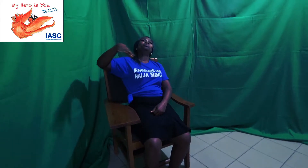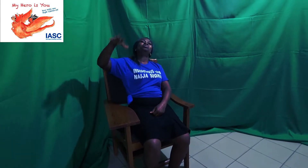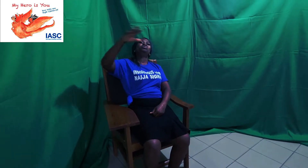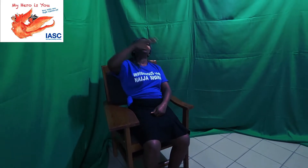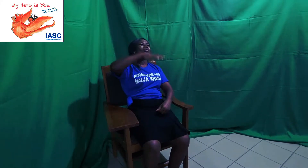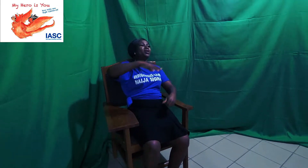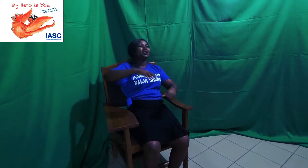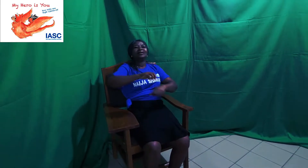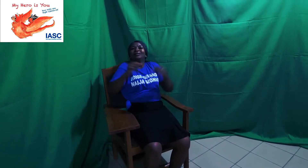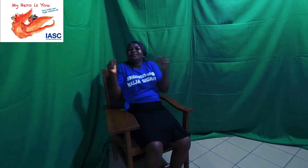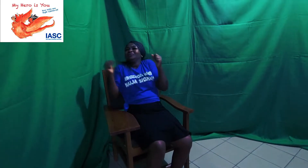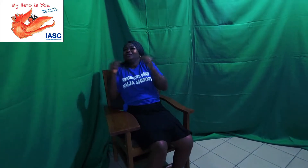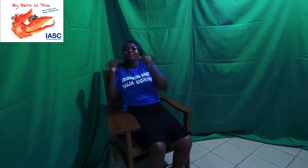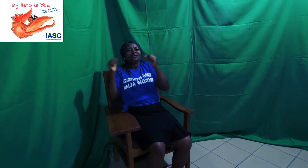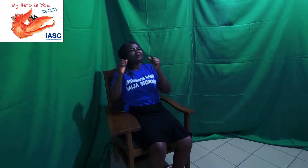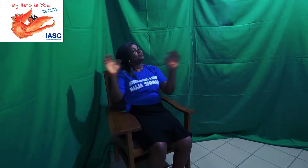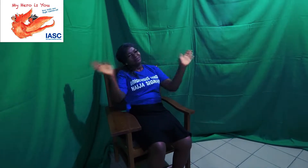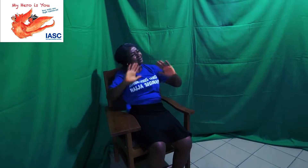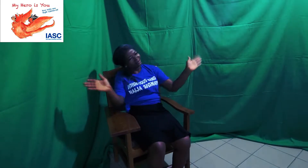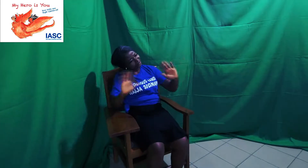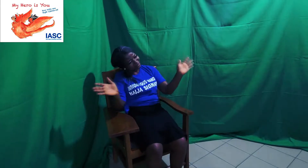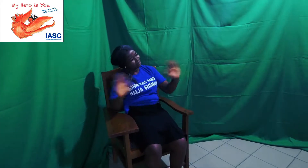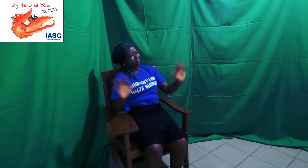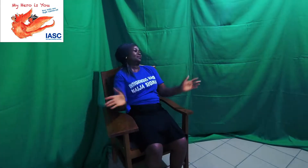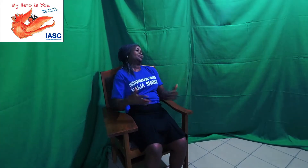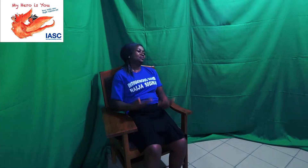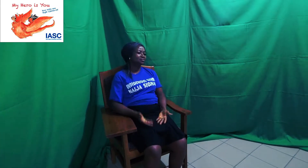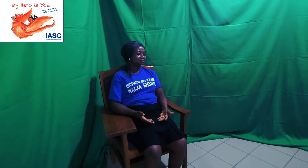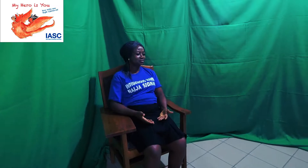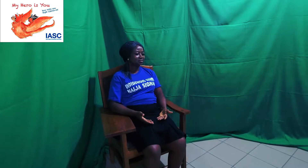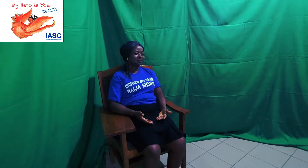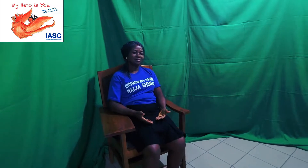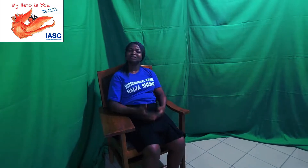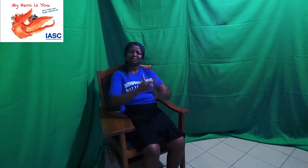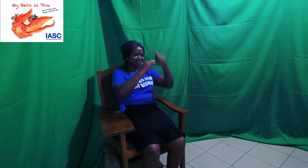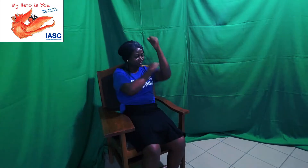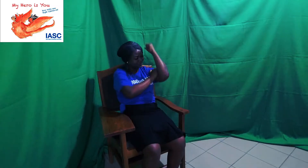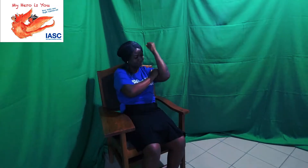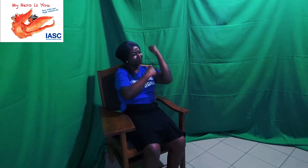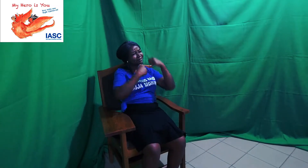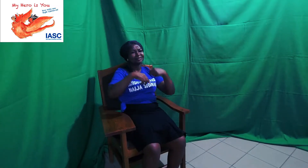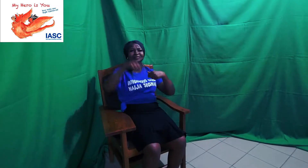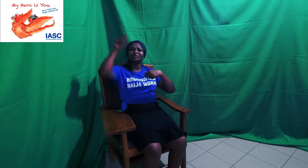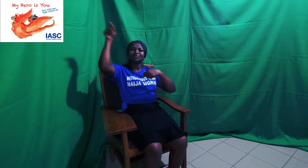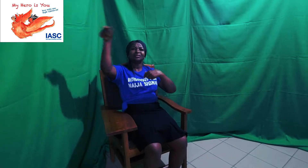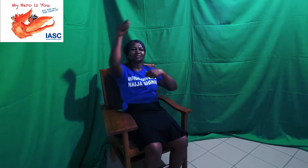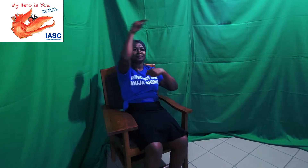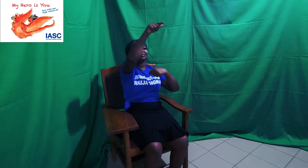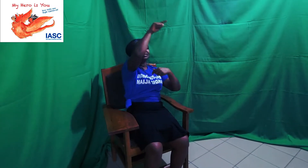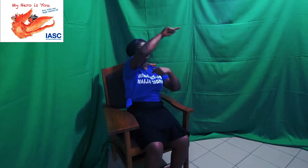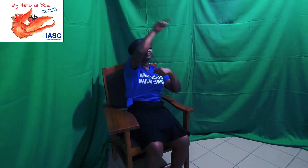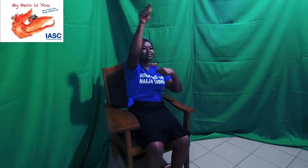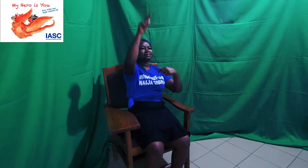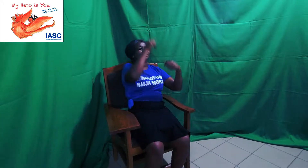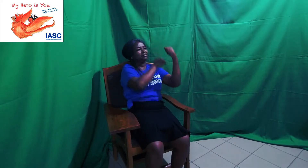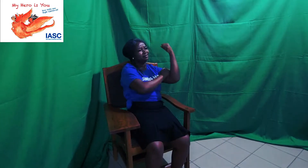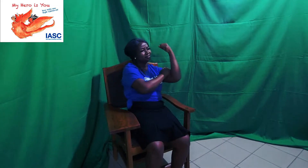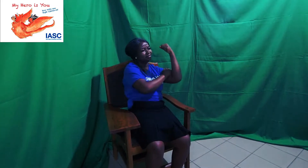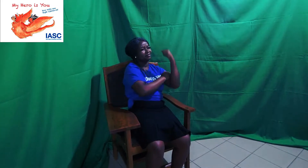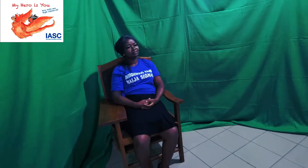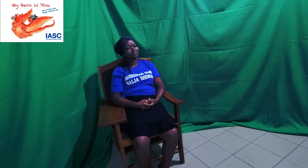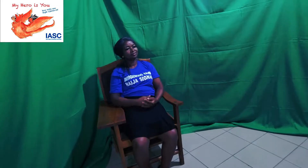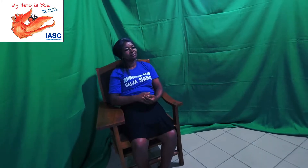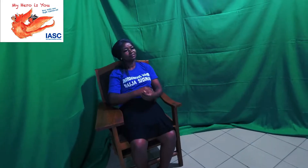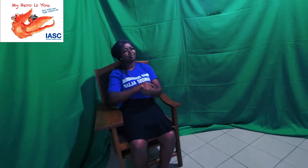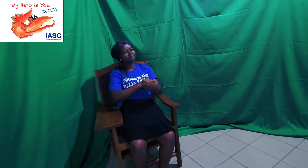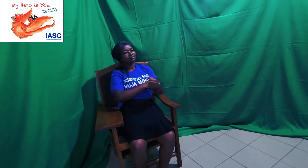Heroes have superpowers, she said to herself, closing her eyes to sleep. What do